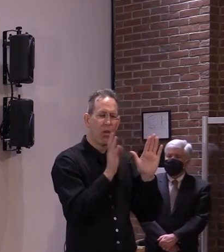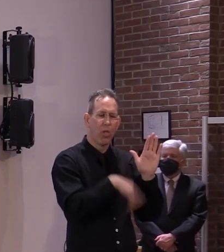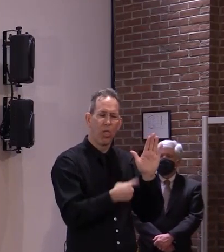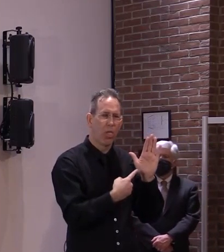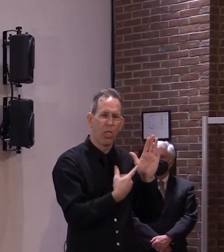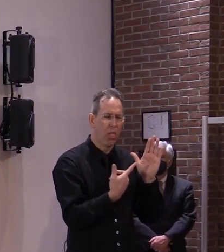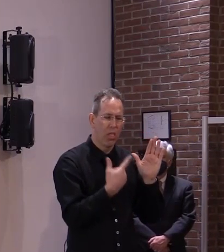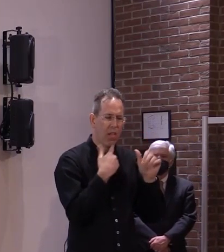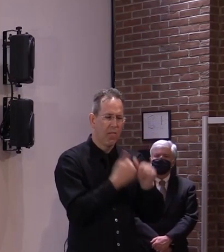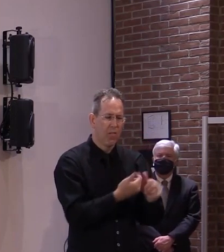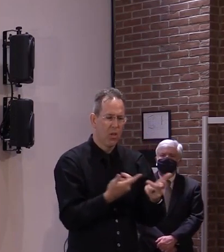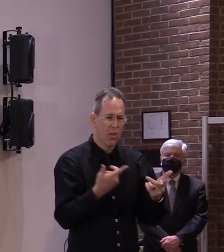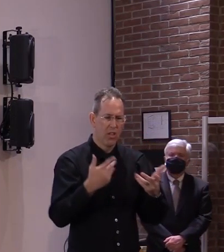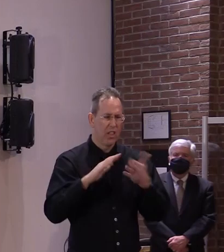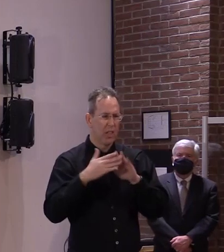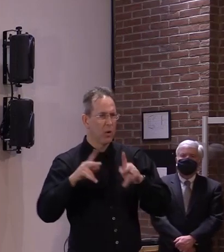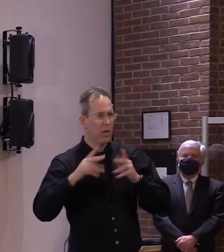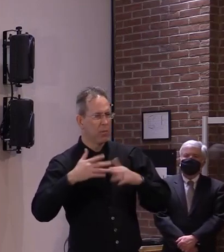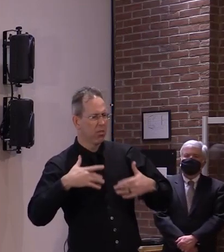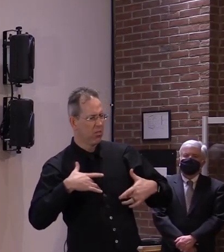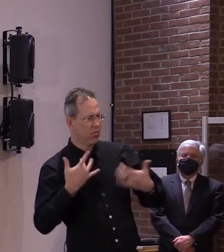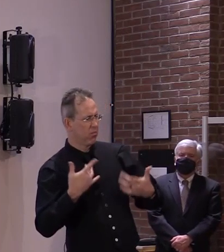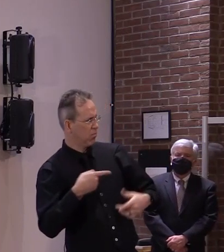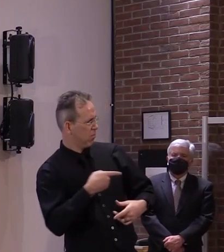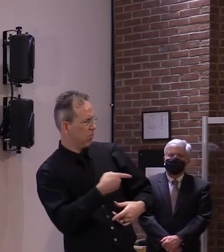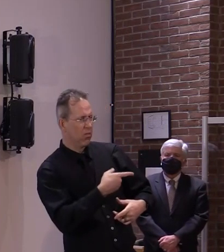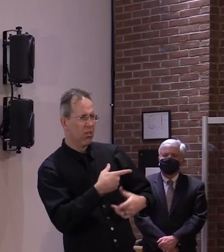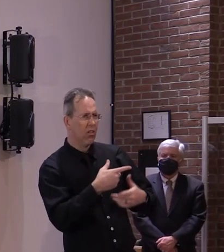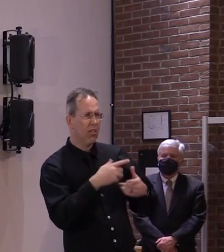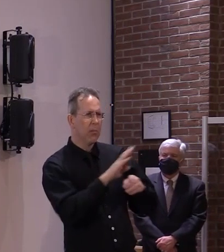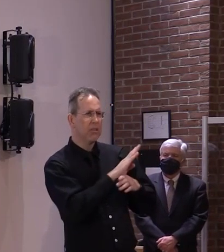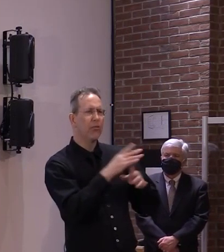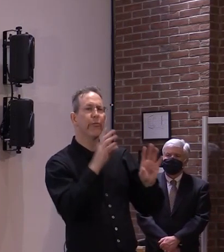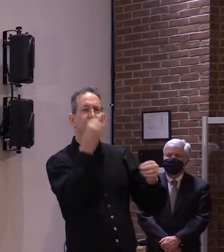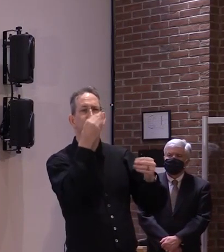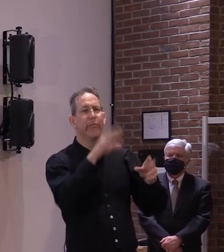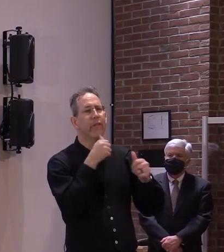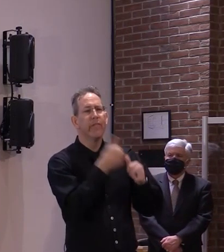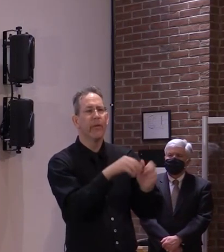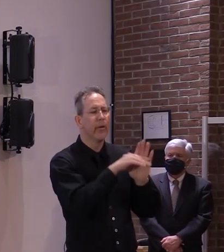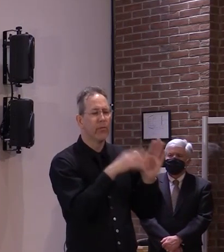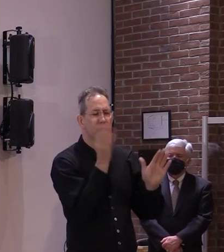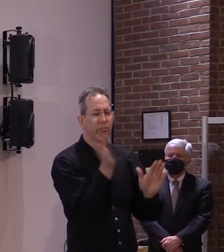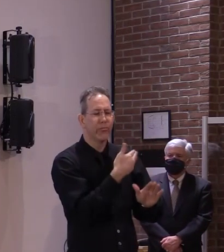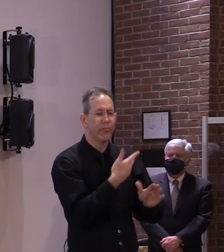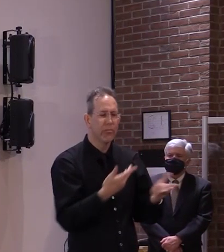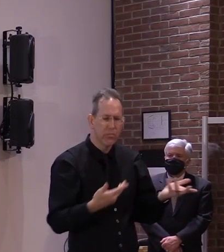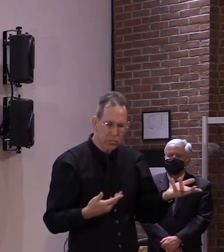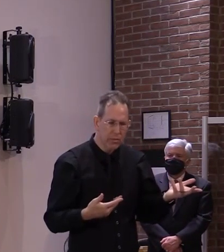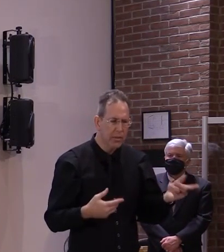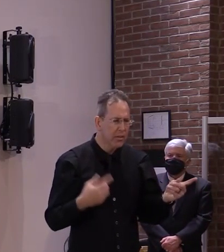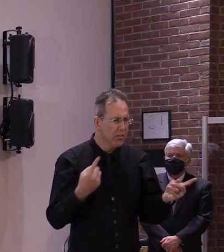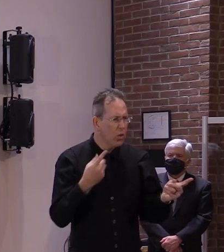any repercussions for a company ignoring the Department of Health and CDC guidelines?